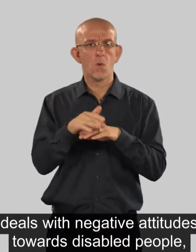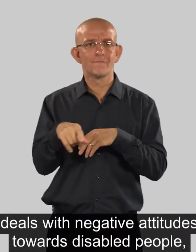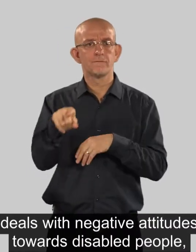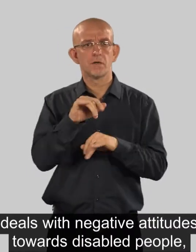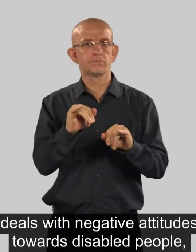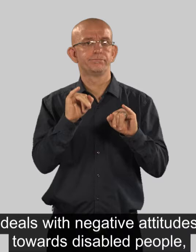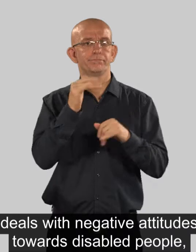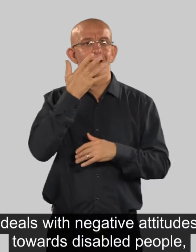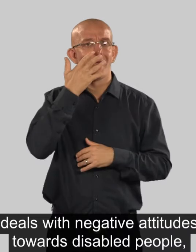disabled people,